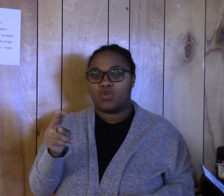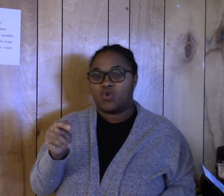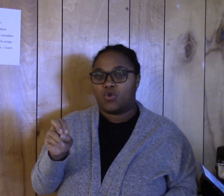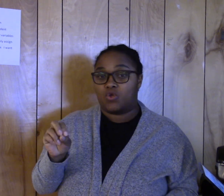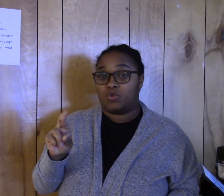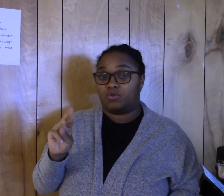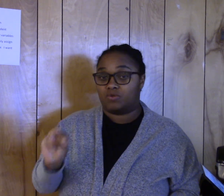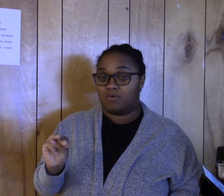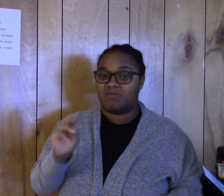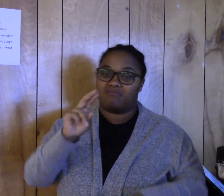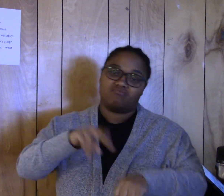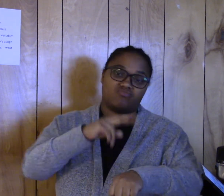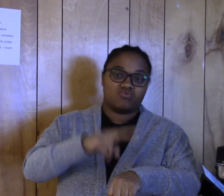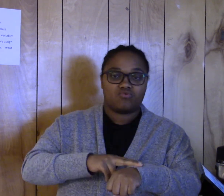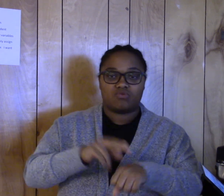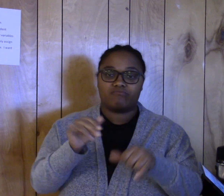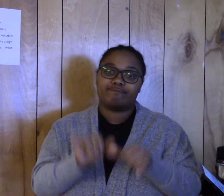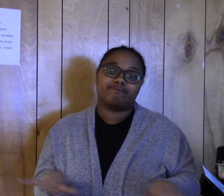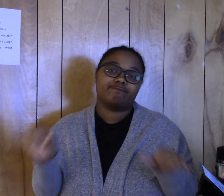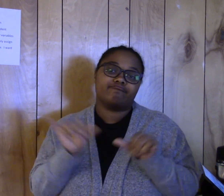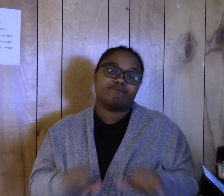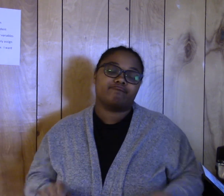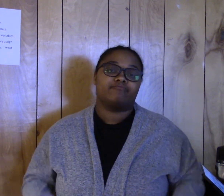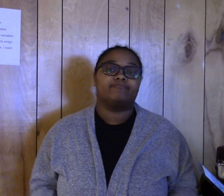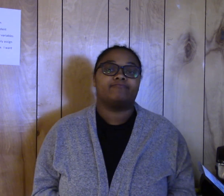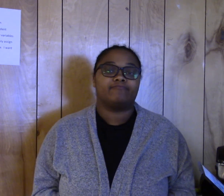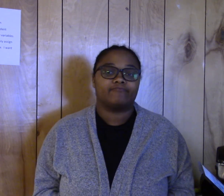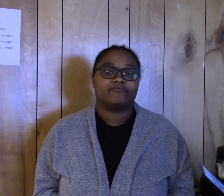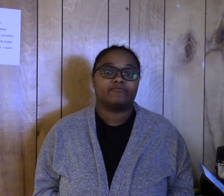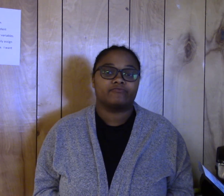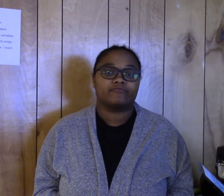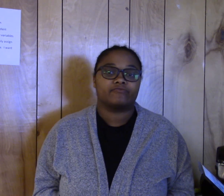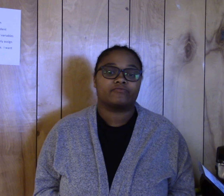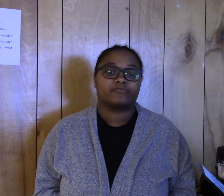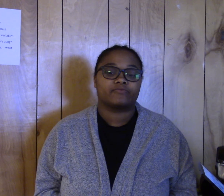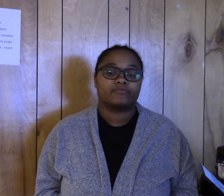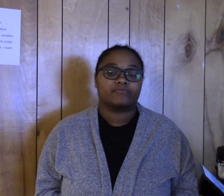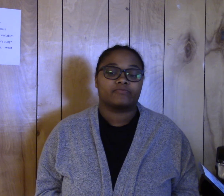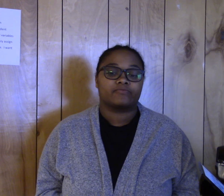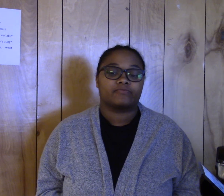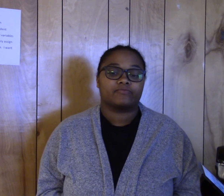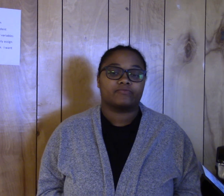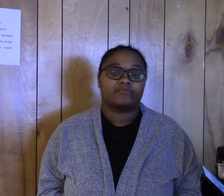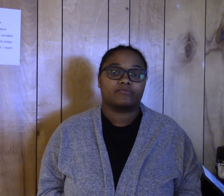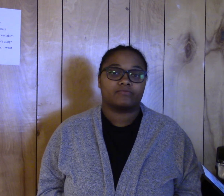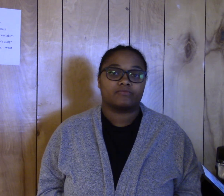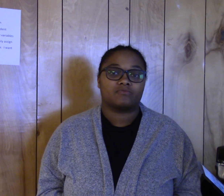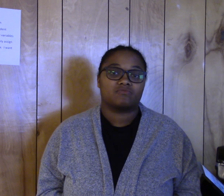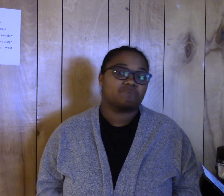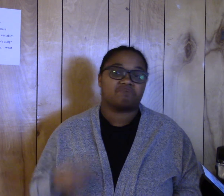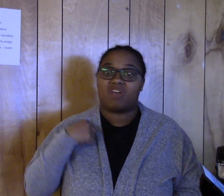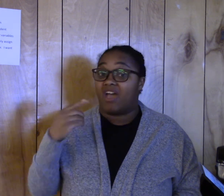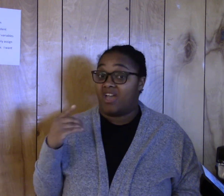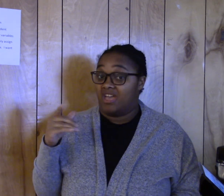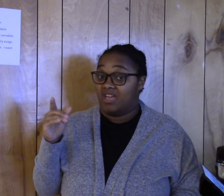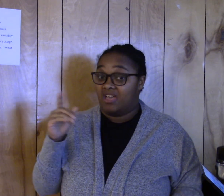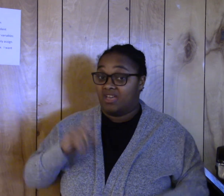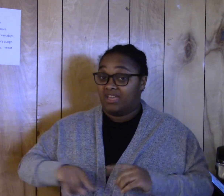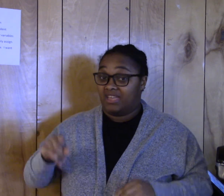what significant others think one should do in a particular situation. Okay, so we talked about this last time a little bit. The idea